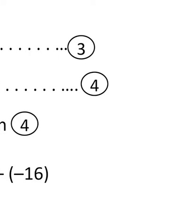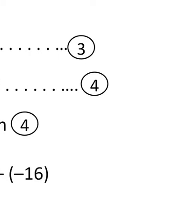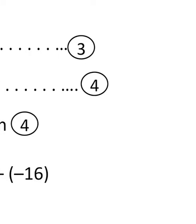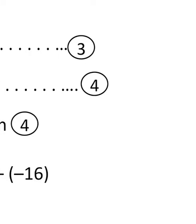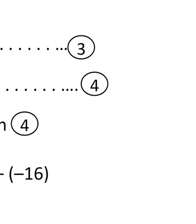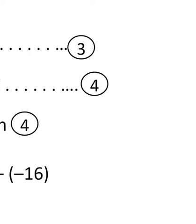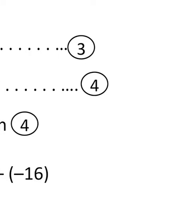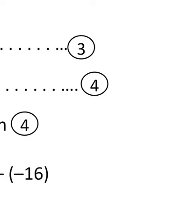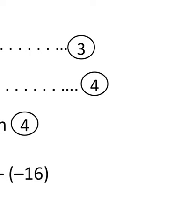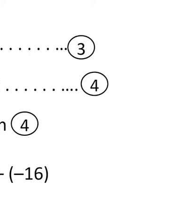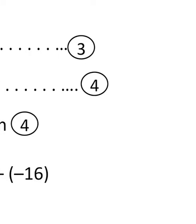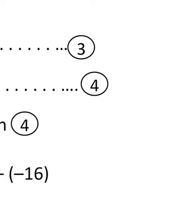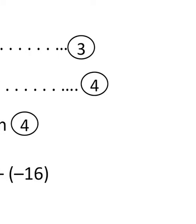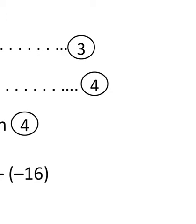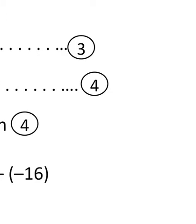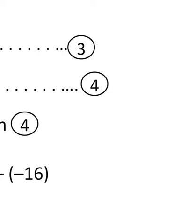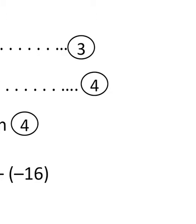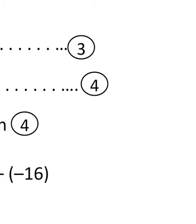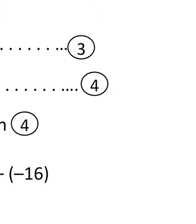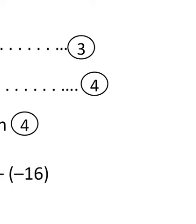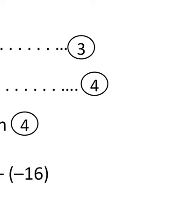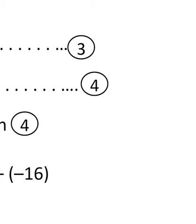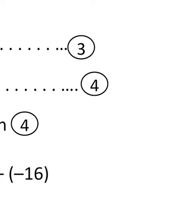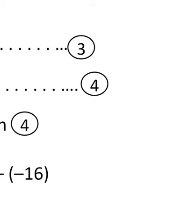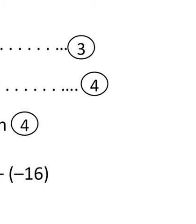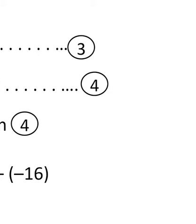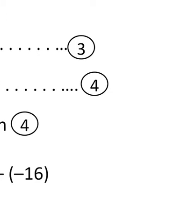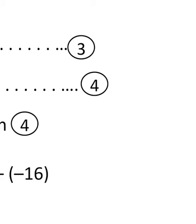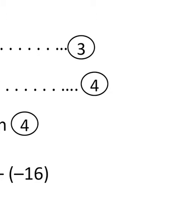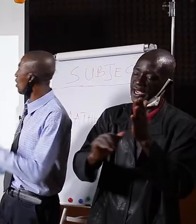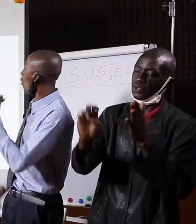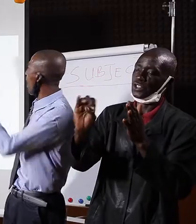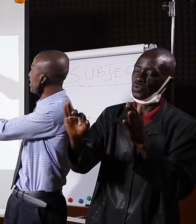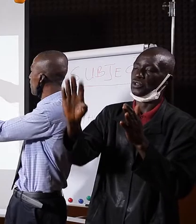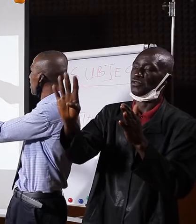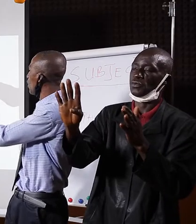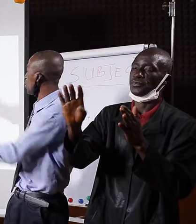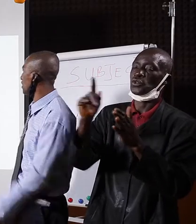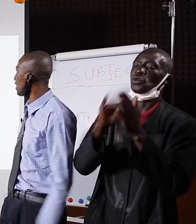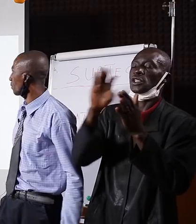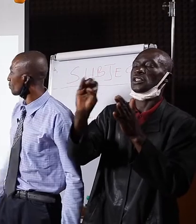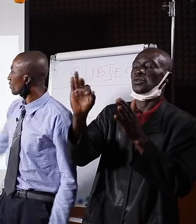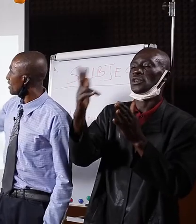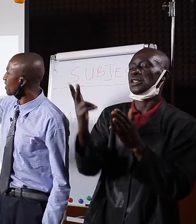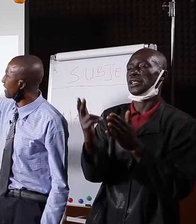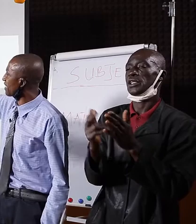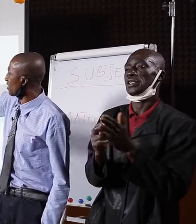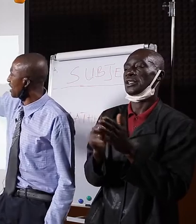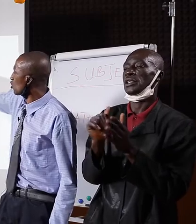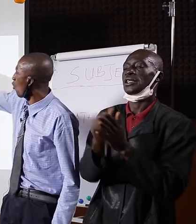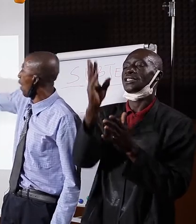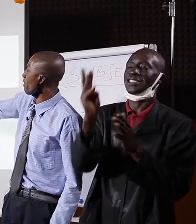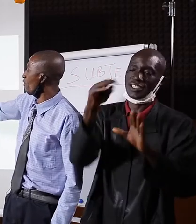3 minus equation 4. I chose equation 3 minus equation 4. What is my equation 3?